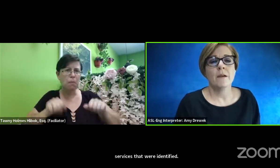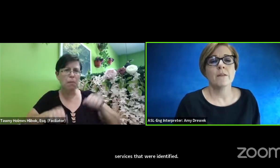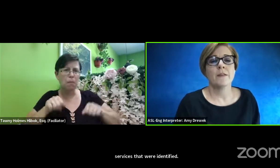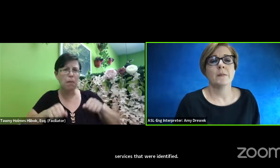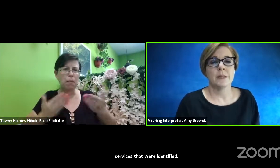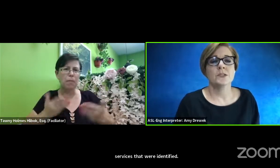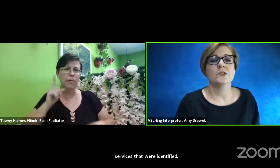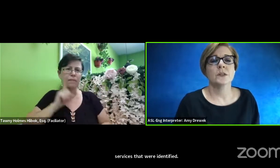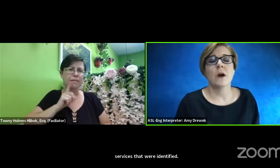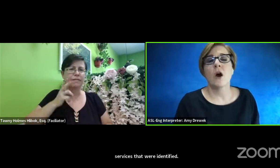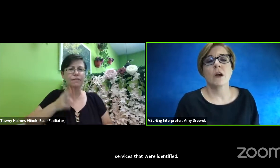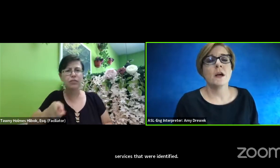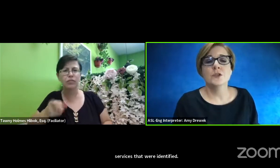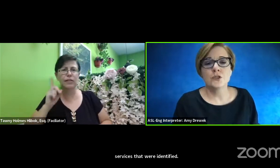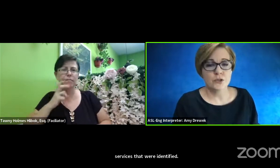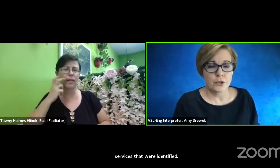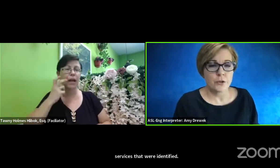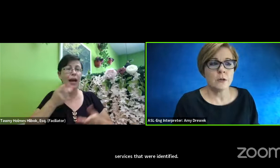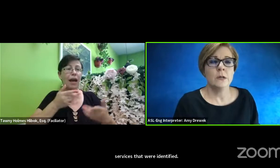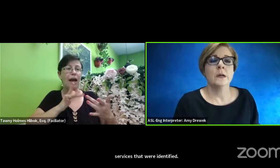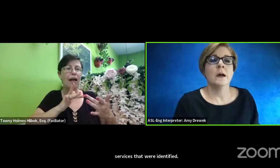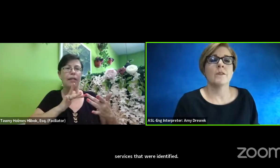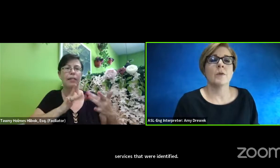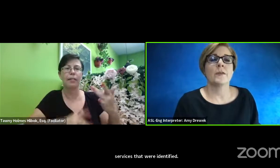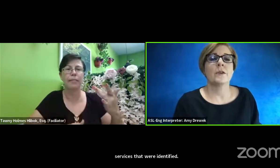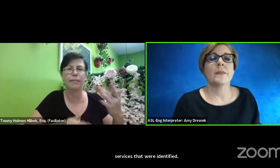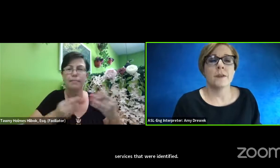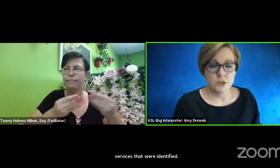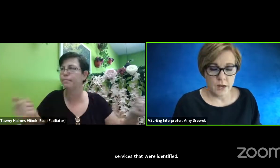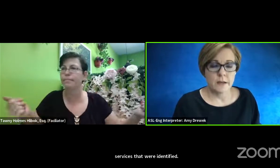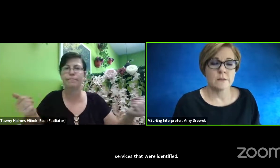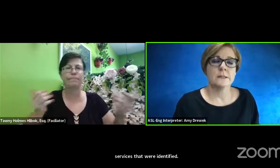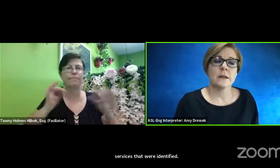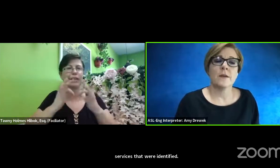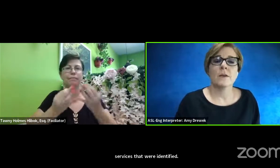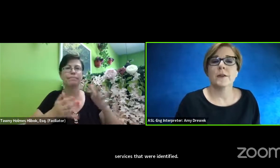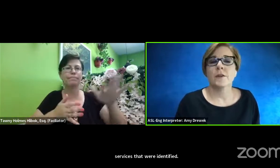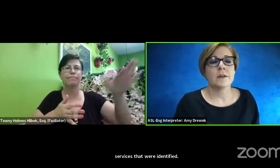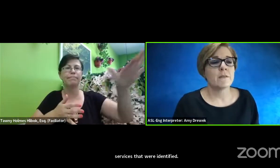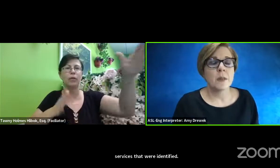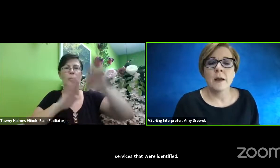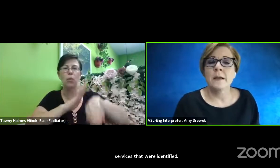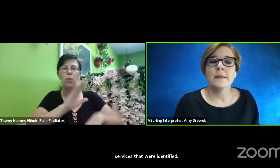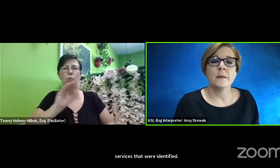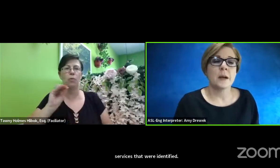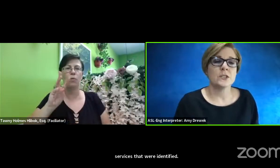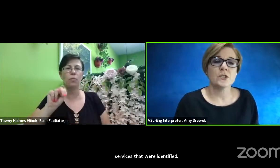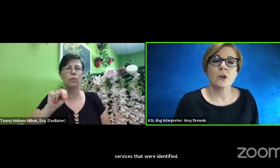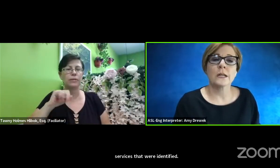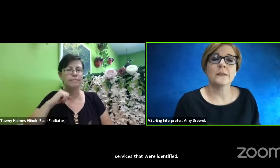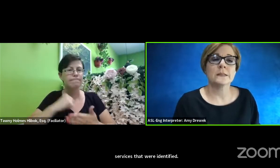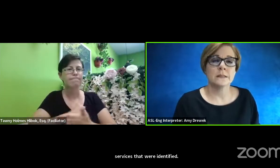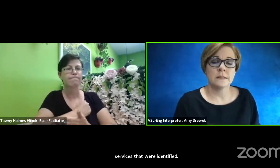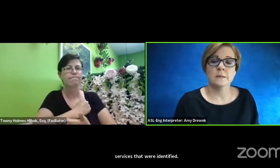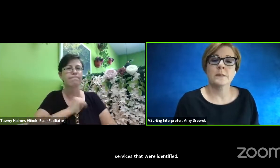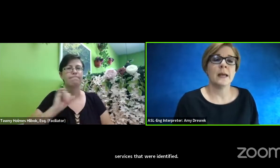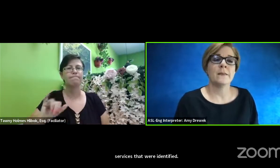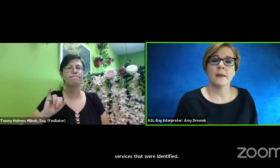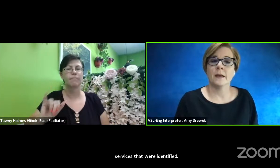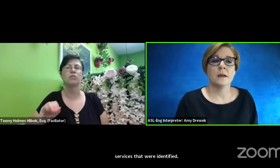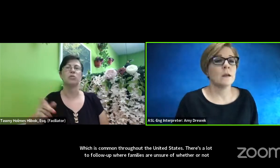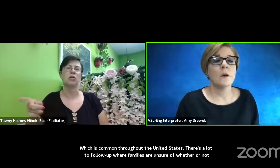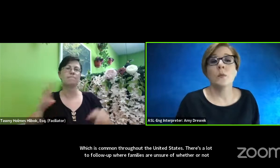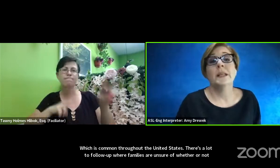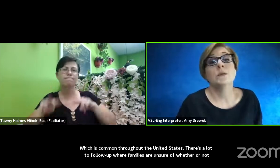follow-up where families are unsure of whether or not their child is deaf, hard of hearing, or deafblind. They might start in the